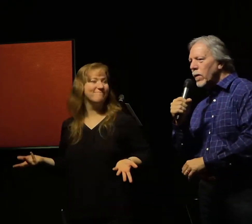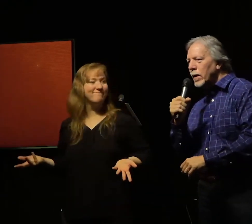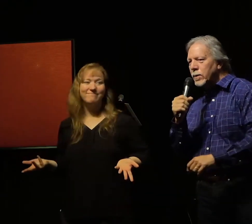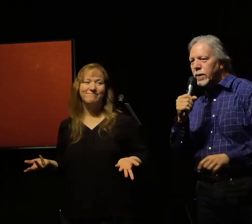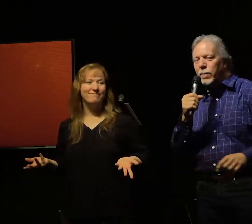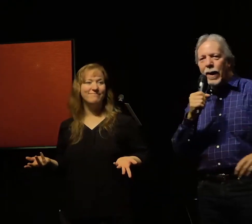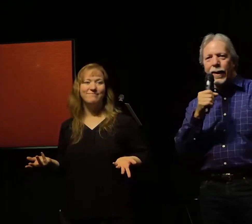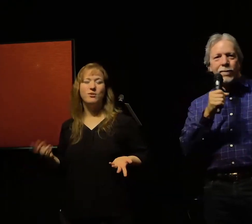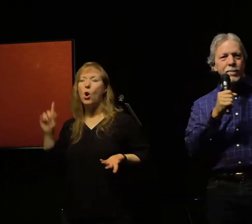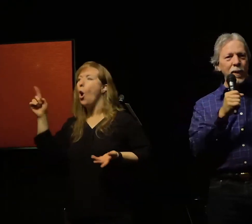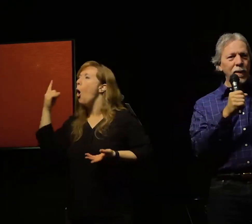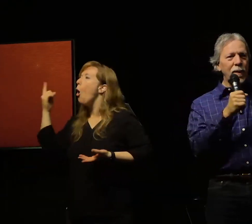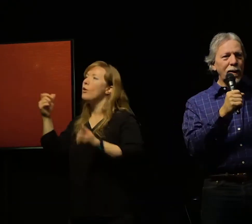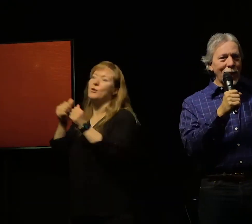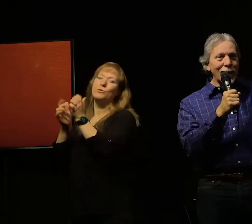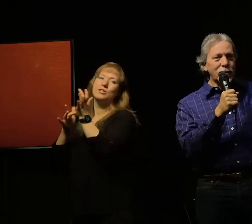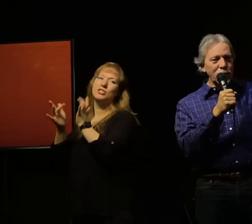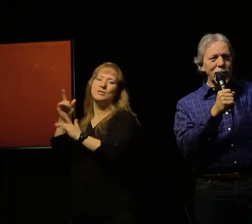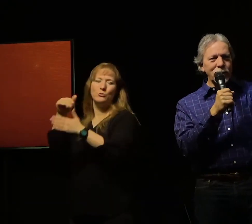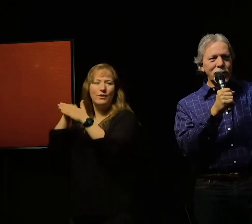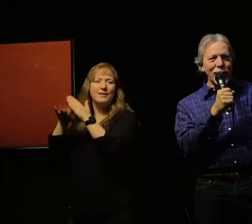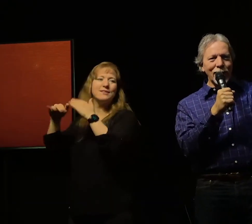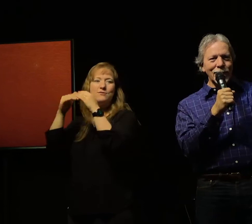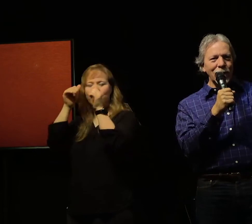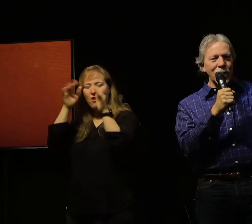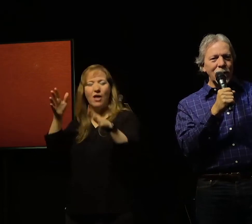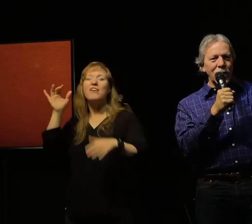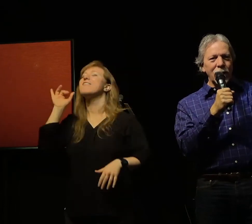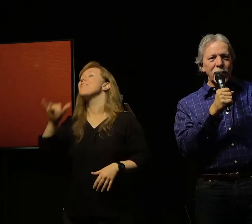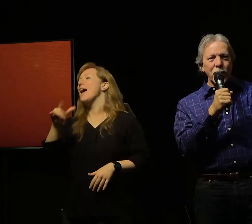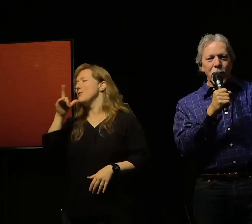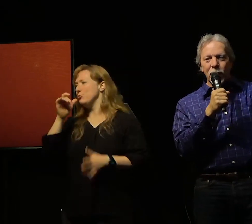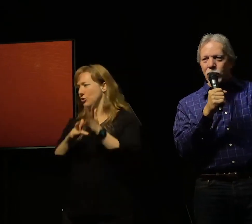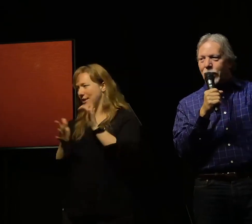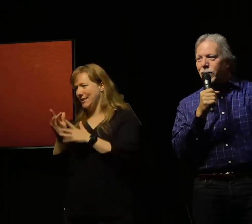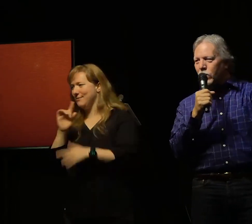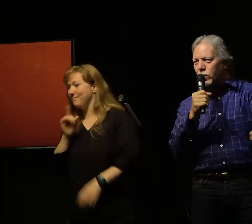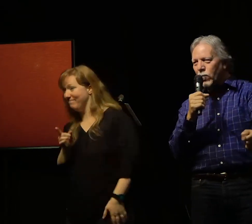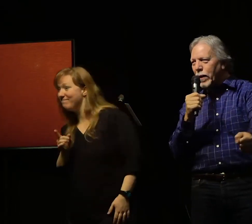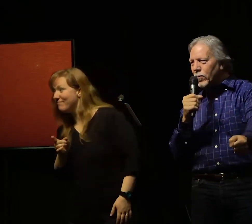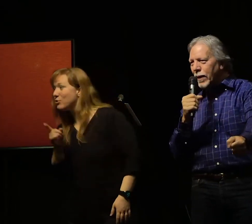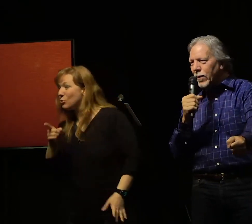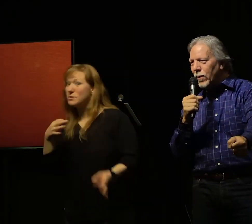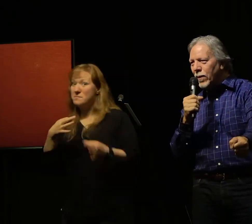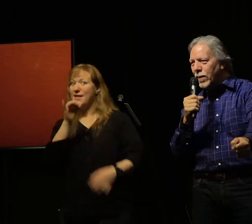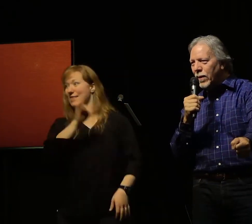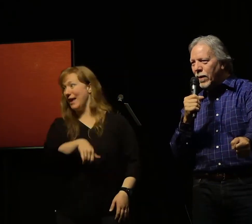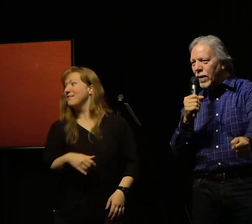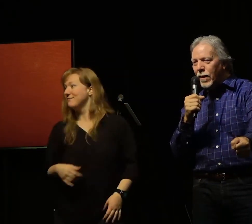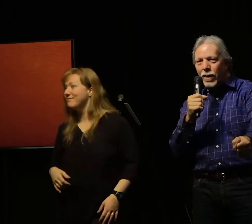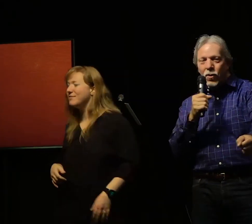to the Father except by him. That's who Jesus is. Jesus was a real deal.